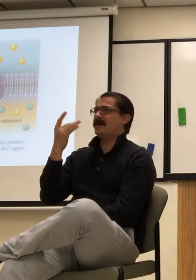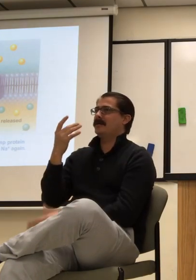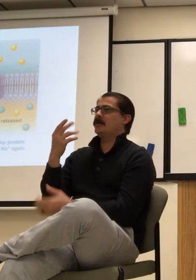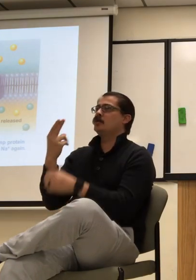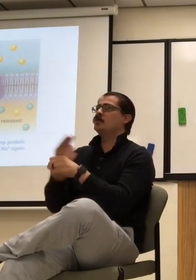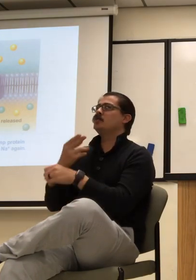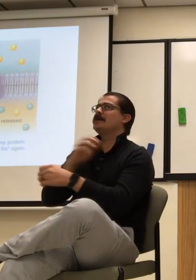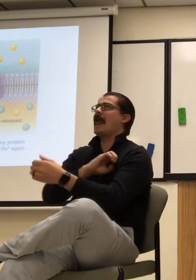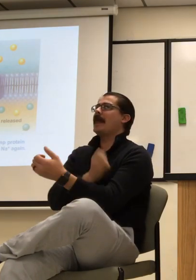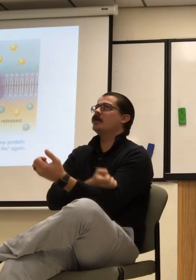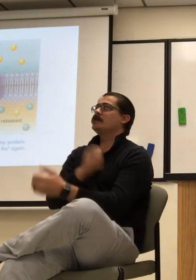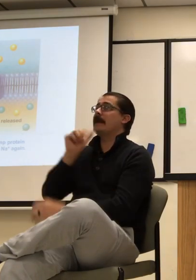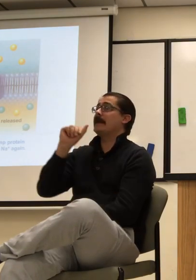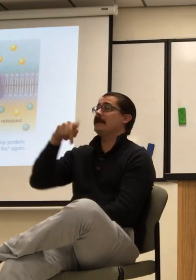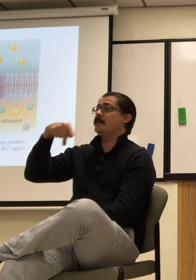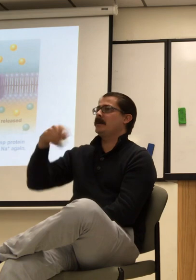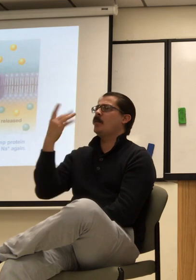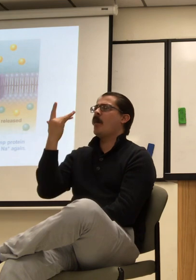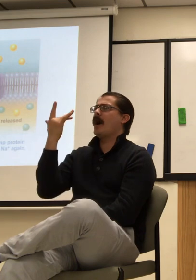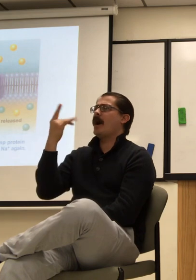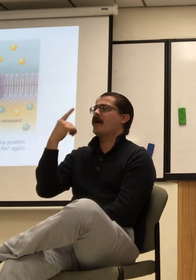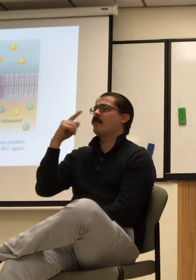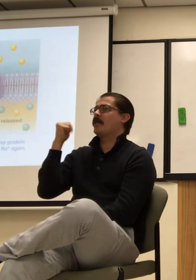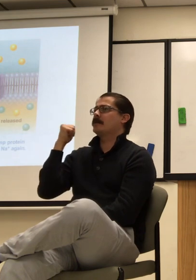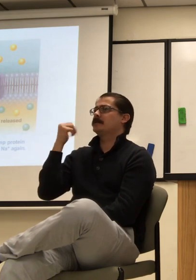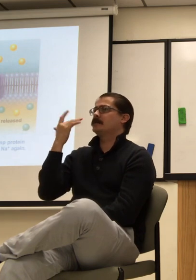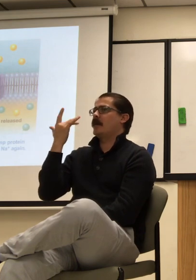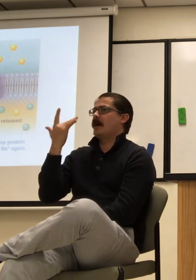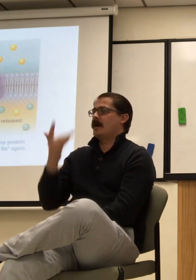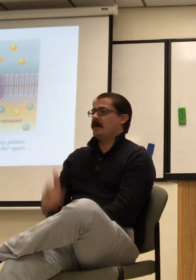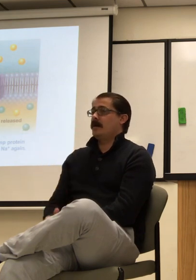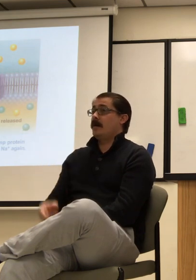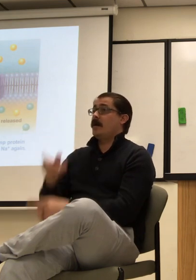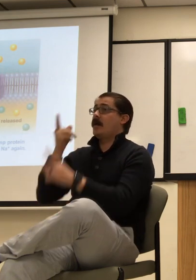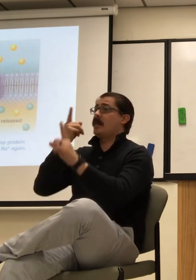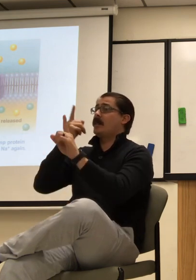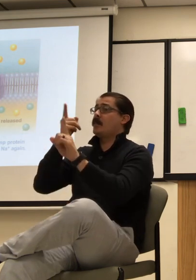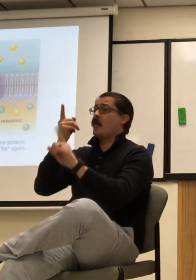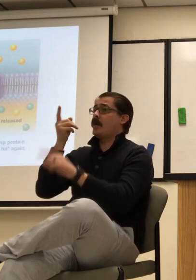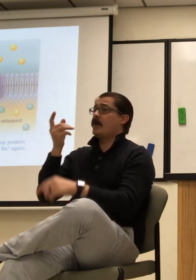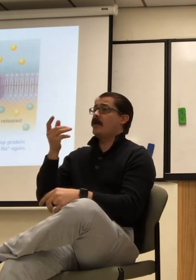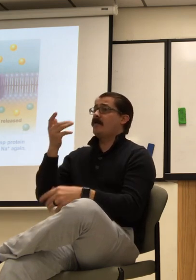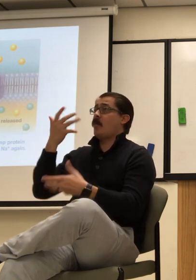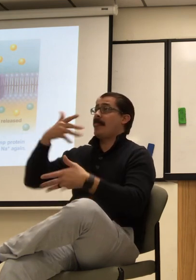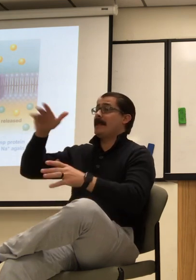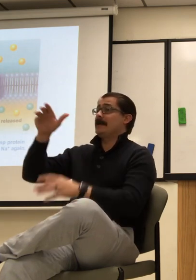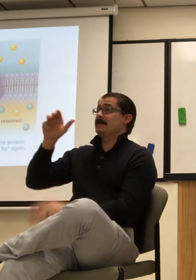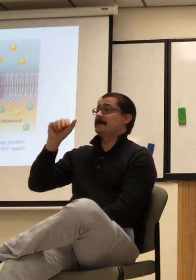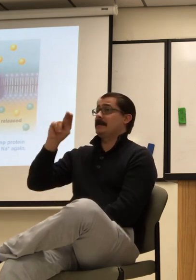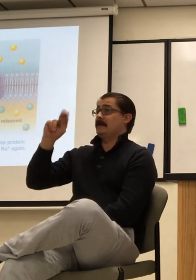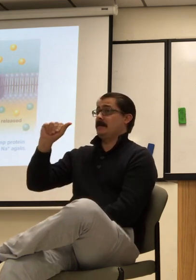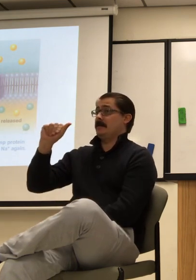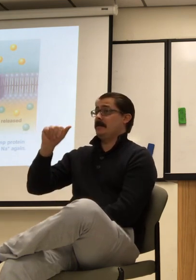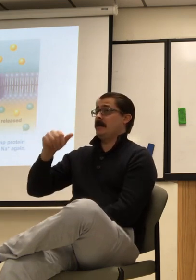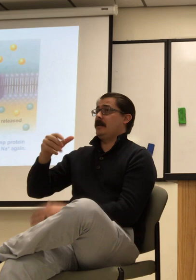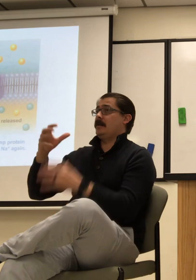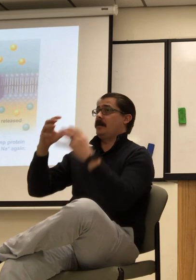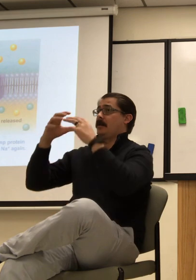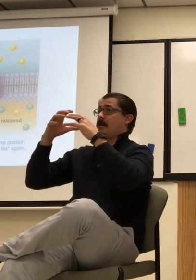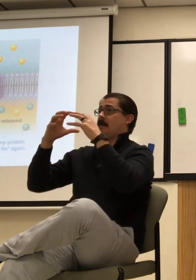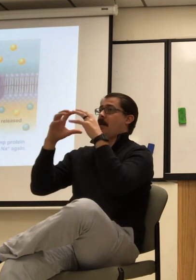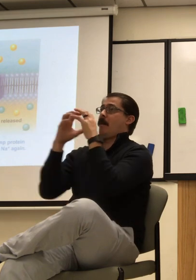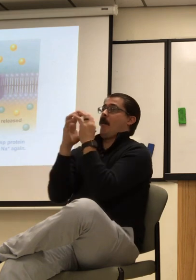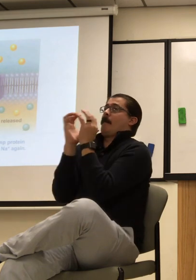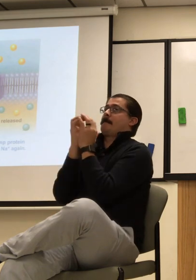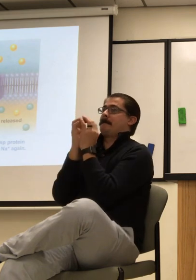this? The point of ejecting the sodium and recapturing the potassium is to kind of